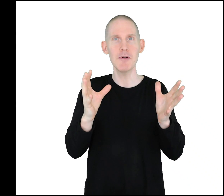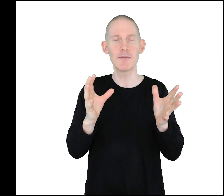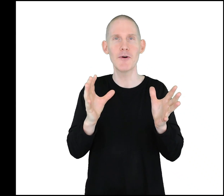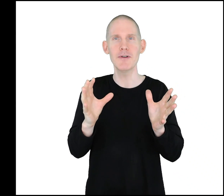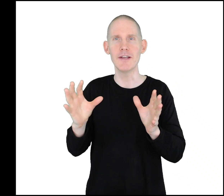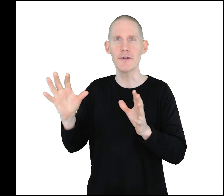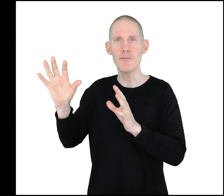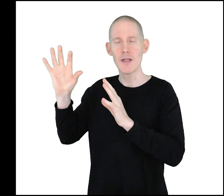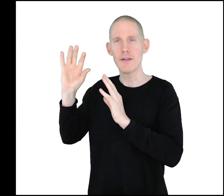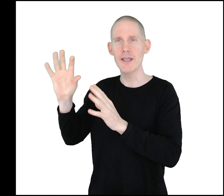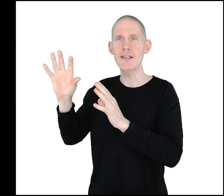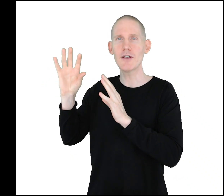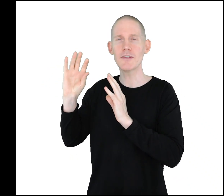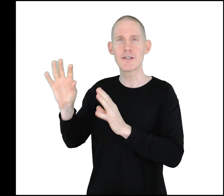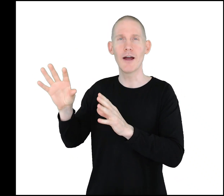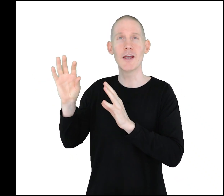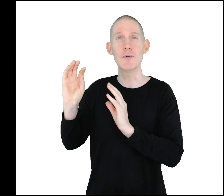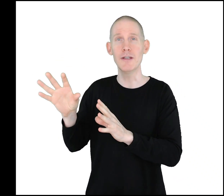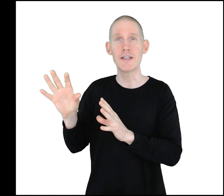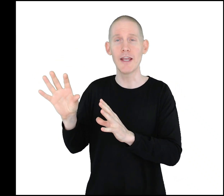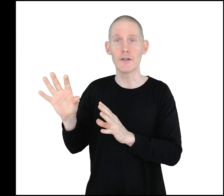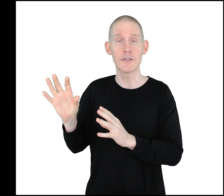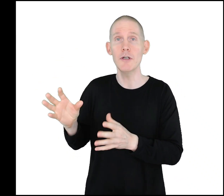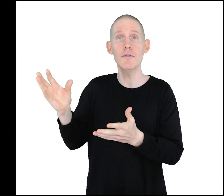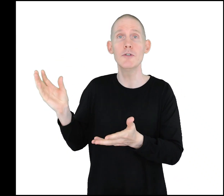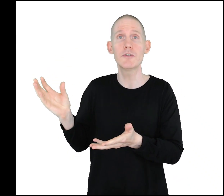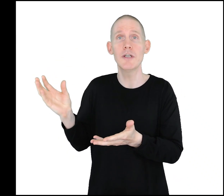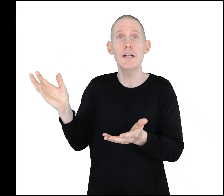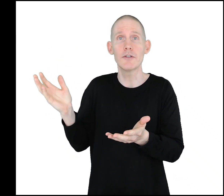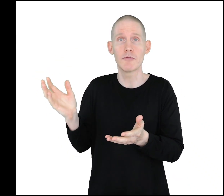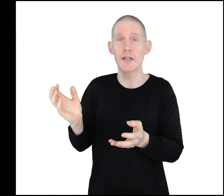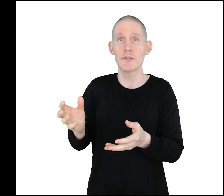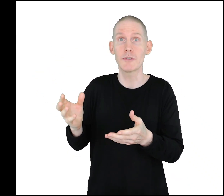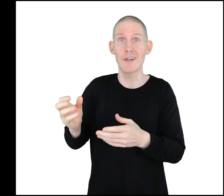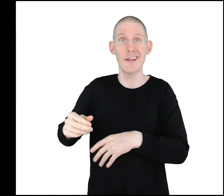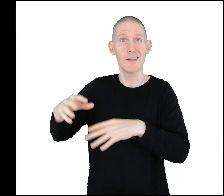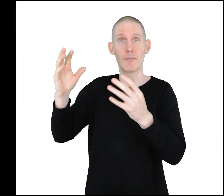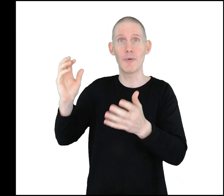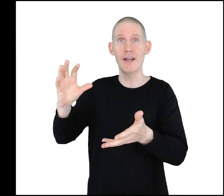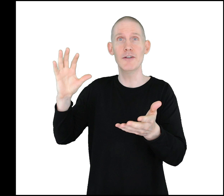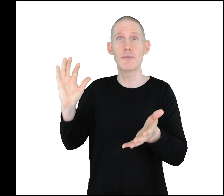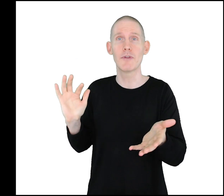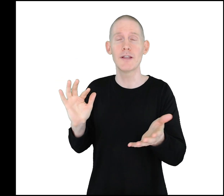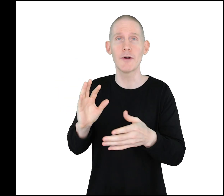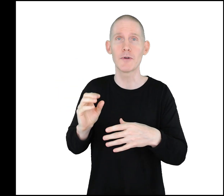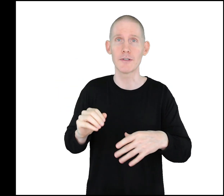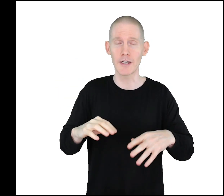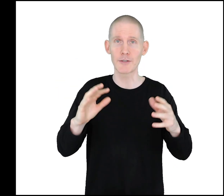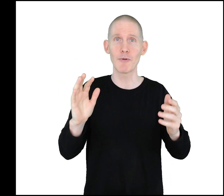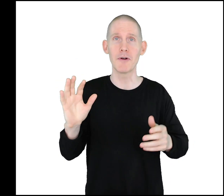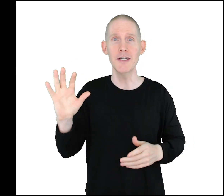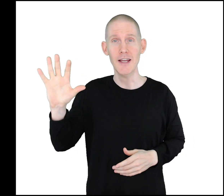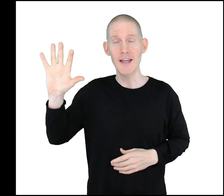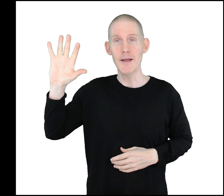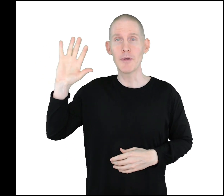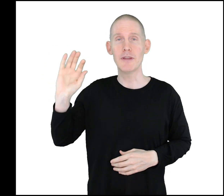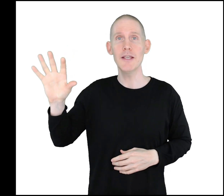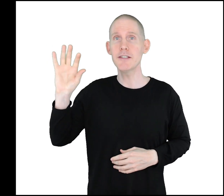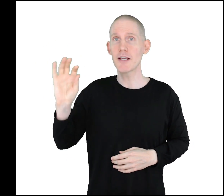I'm going here? These are time indicators. They're even used in English, right? So it's not like a brand new thing that we're exploring, but these